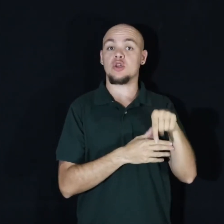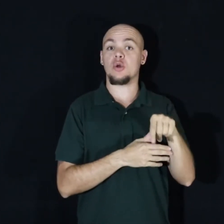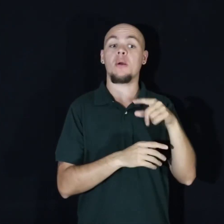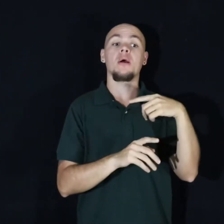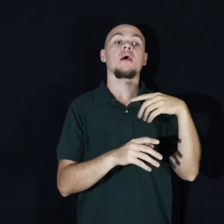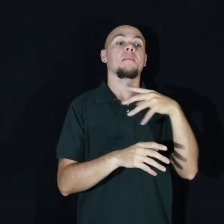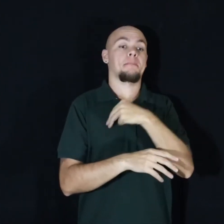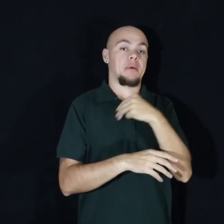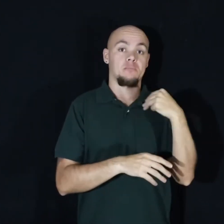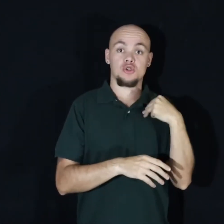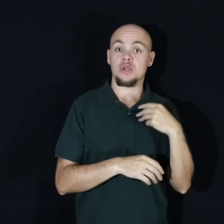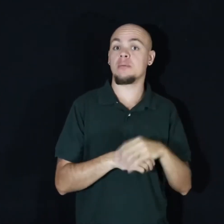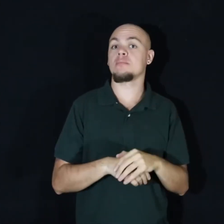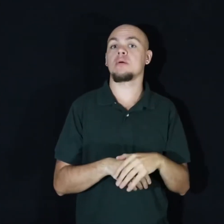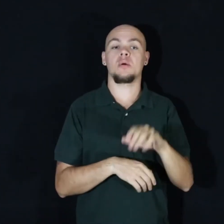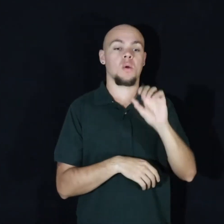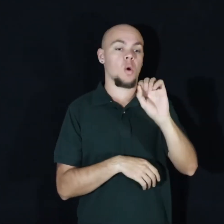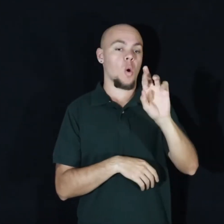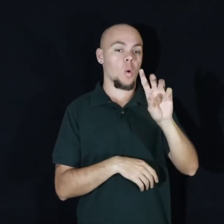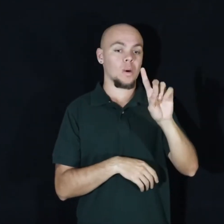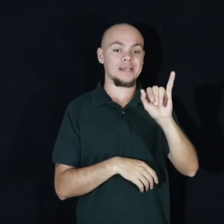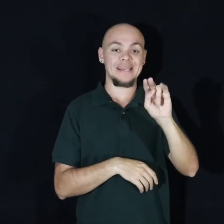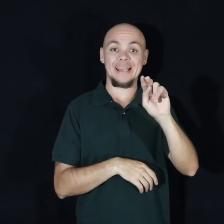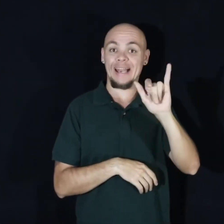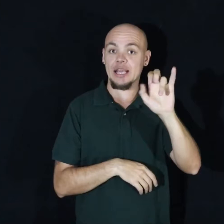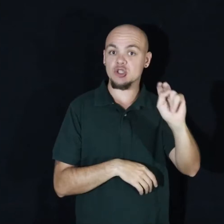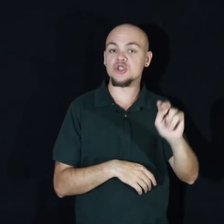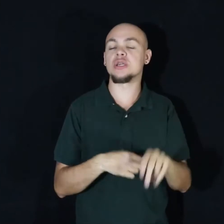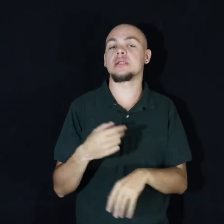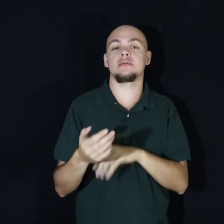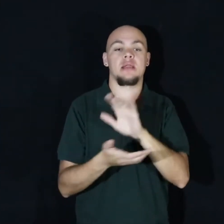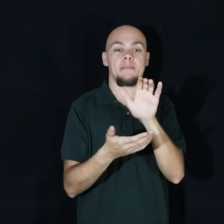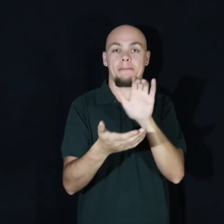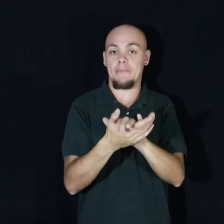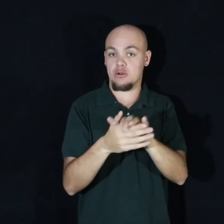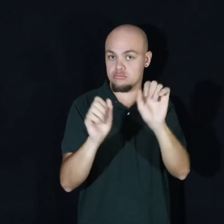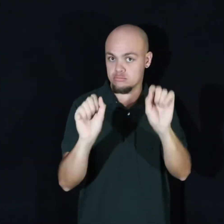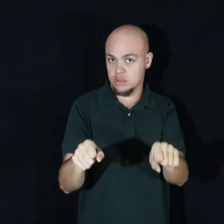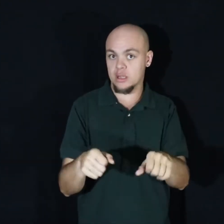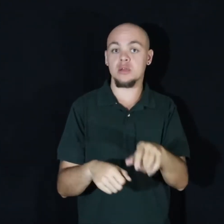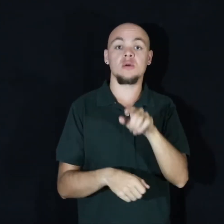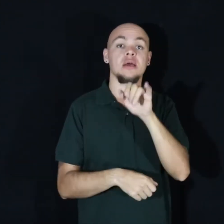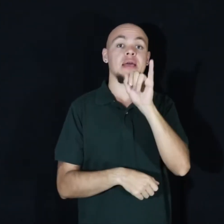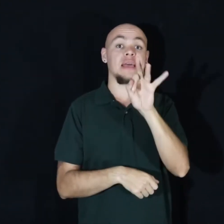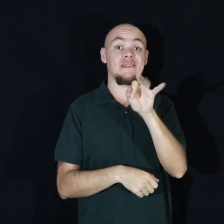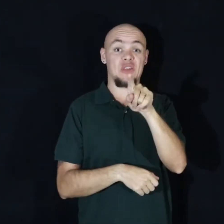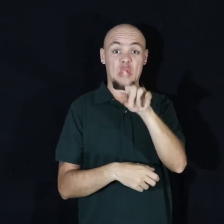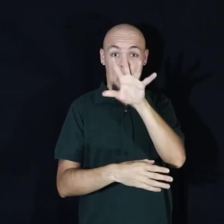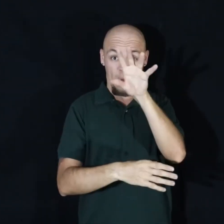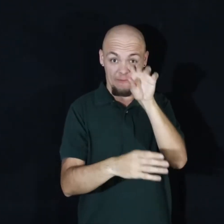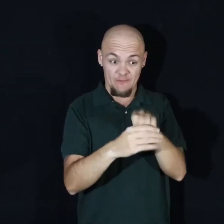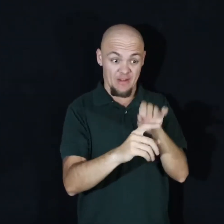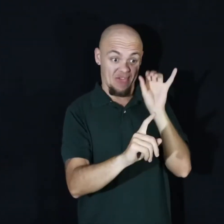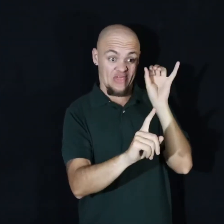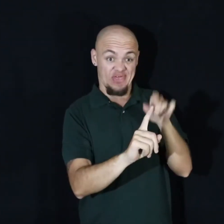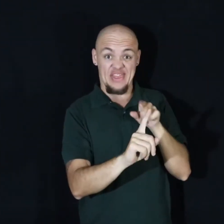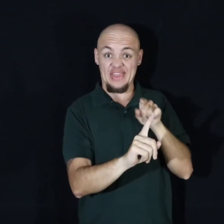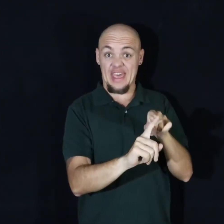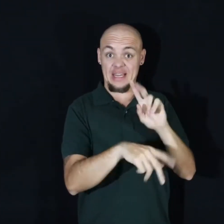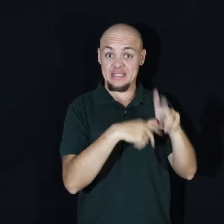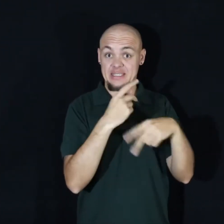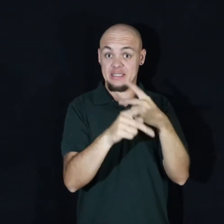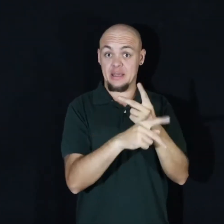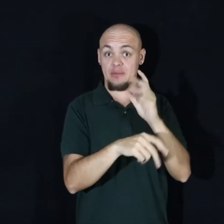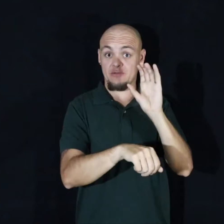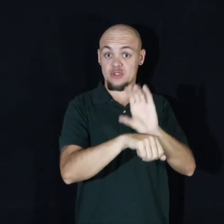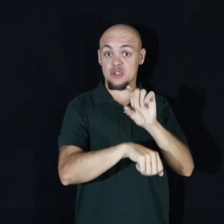allow LGBTQ plus membership, ordination, and marriage. And so if you are in a denomination